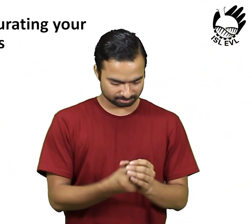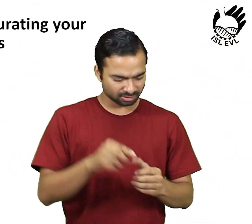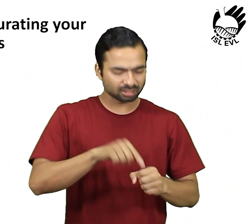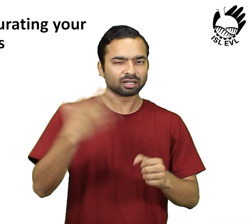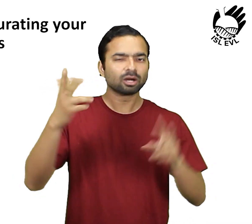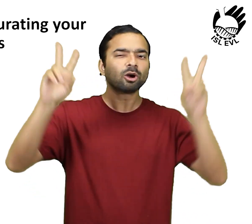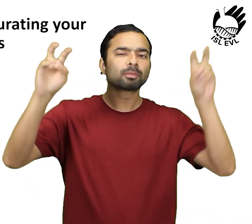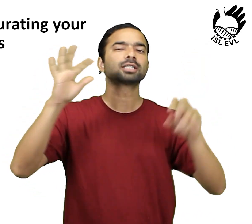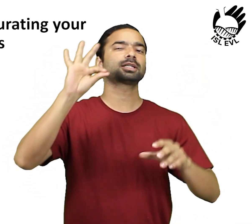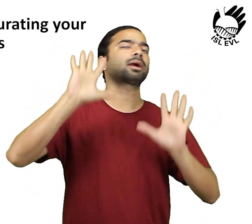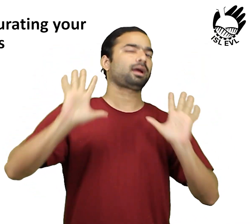Part A.